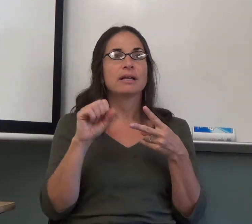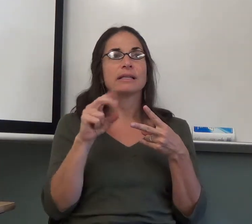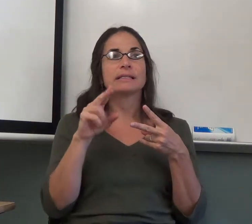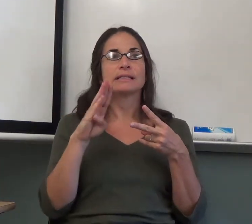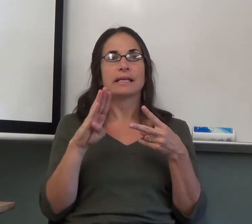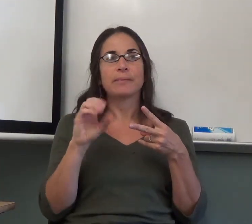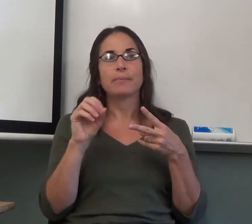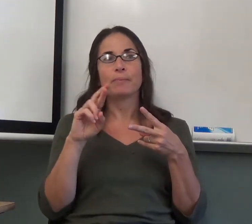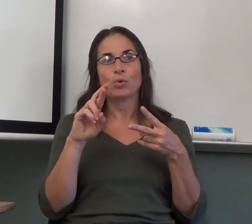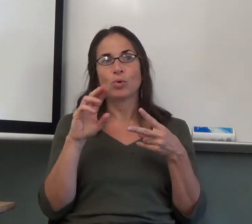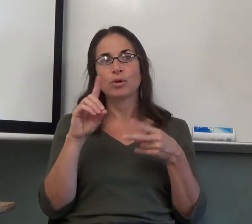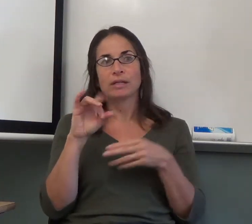Subordinating conjunction.